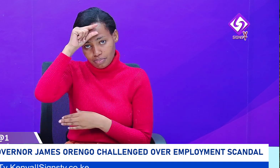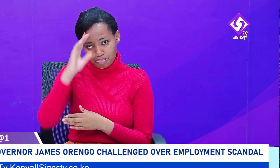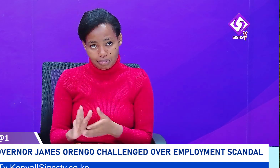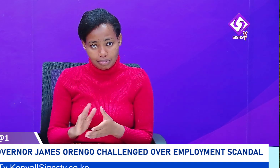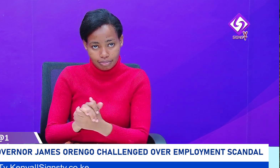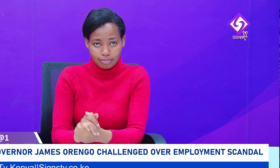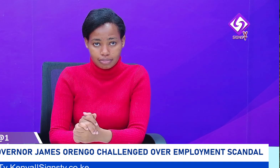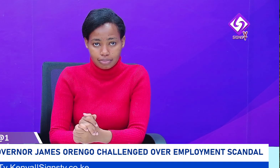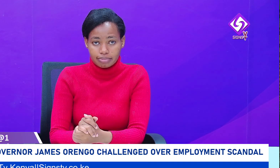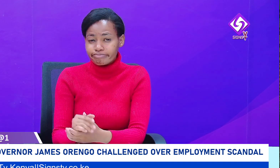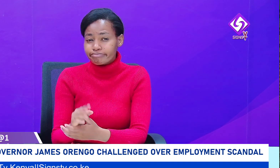government.